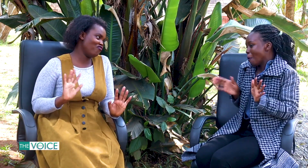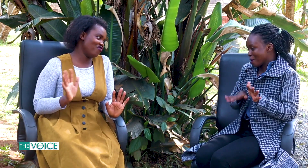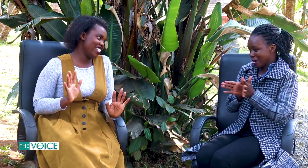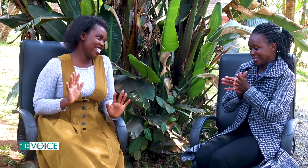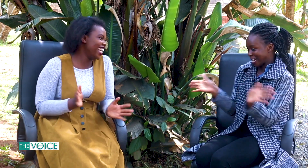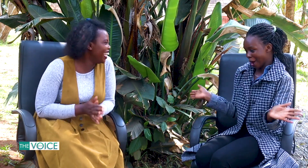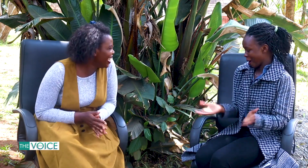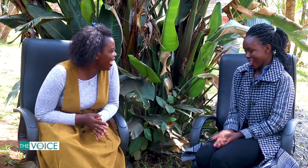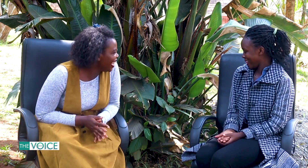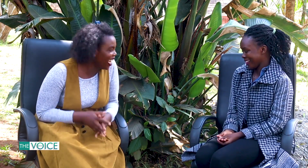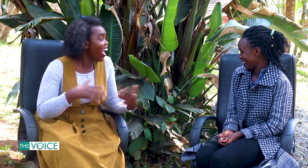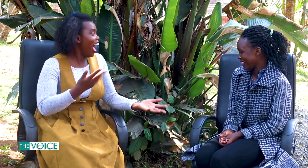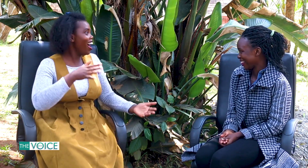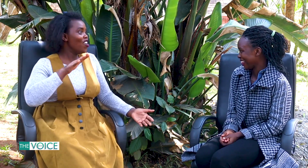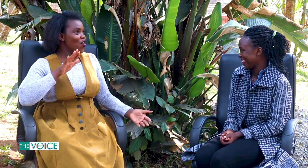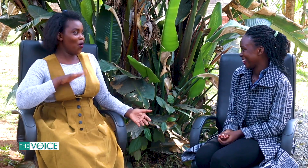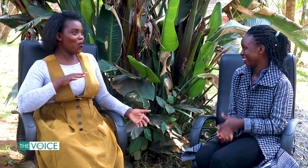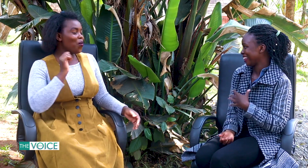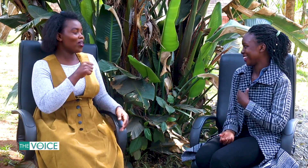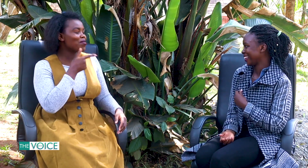It's women in general.